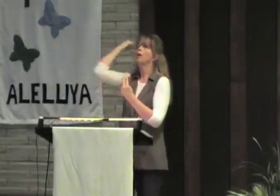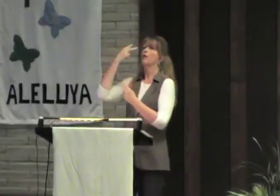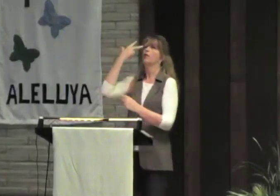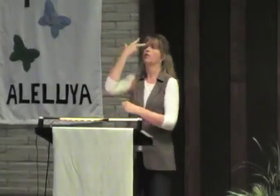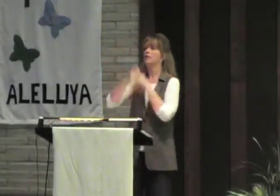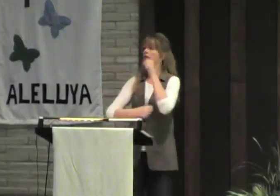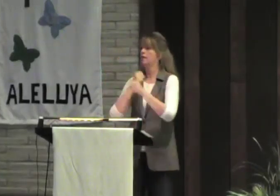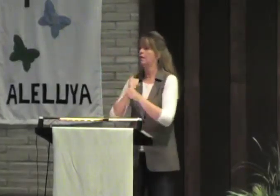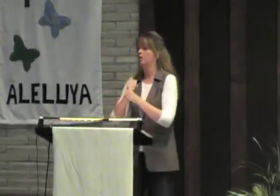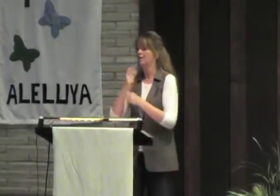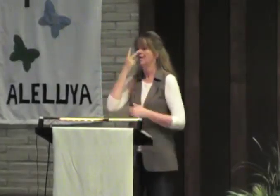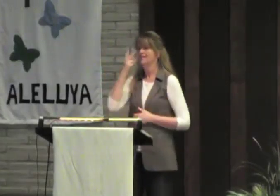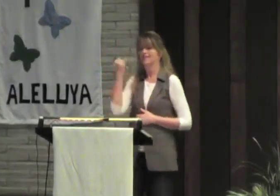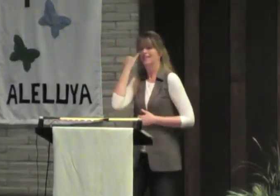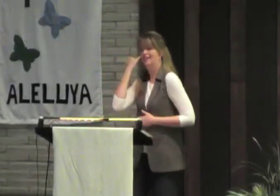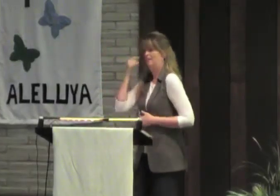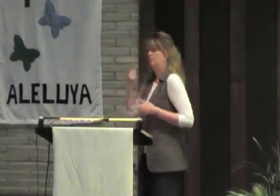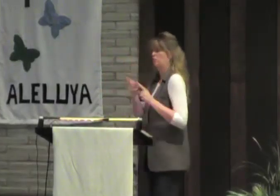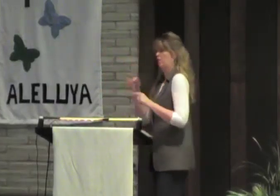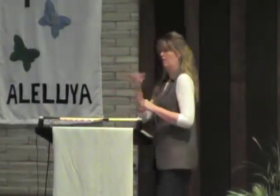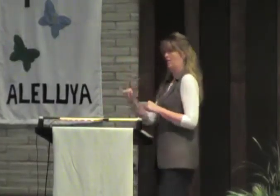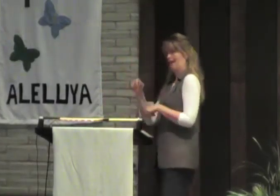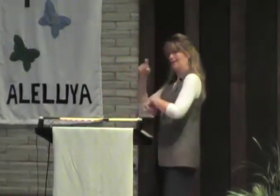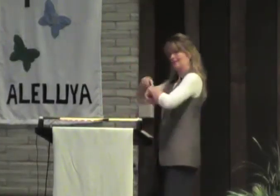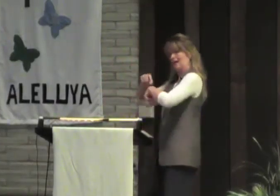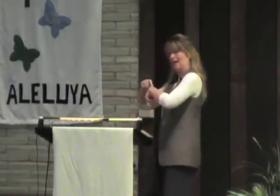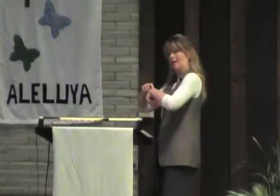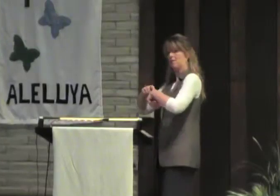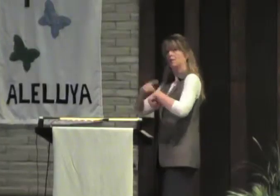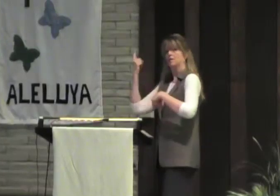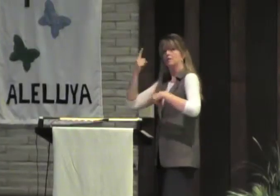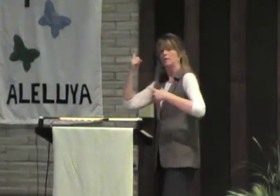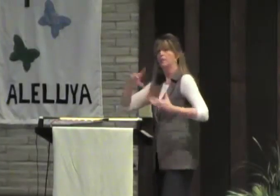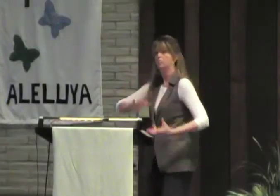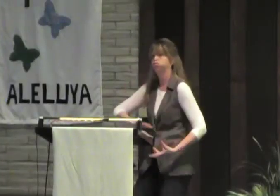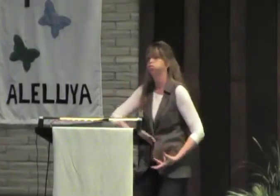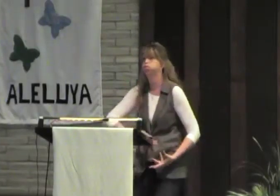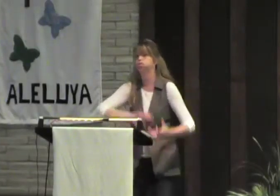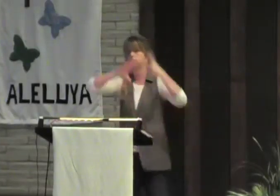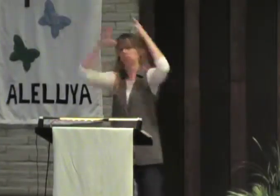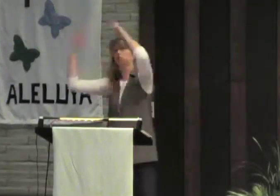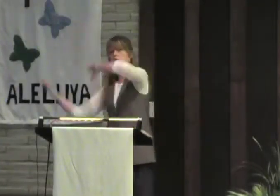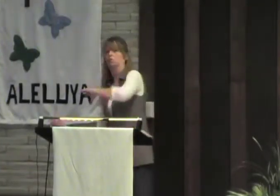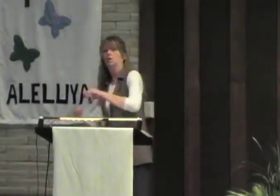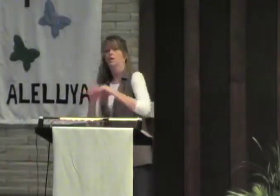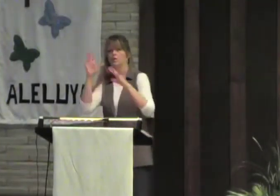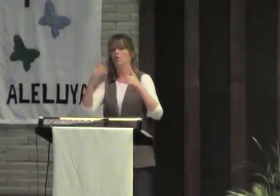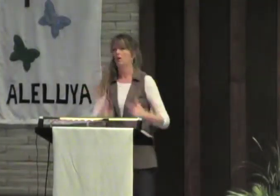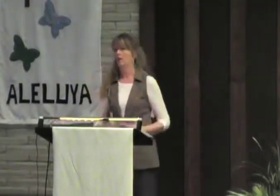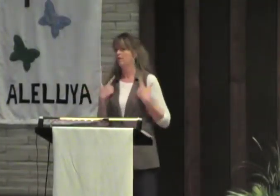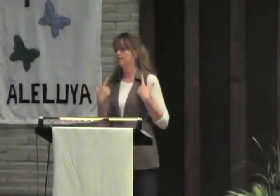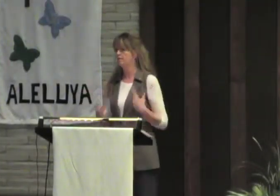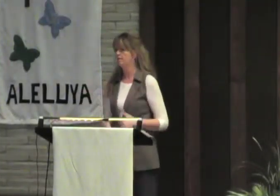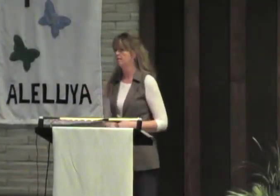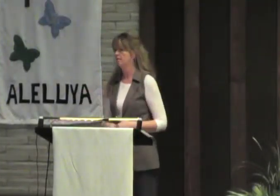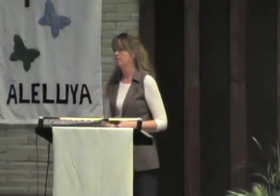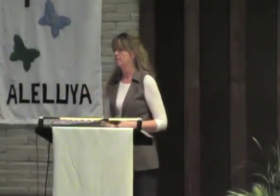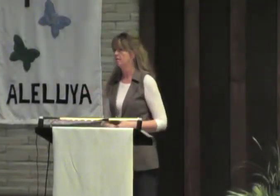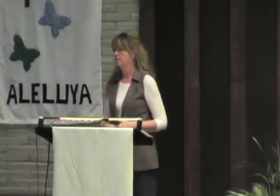you can look back 3 years and you can see if during that 3-year time frame there was a big problem in your